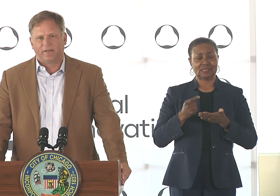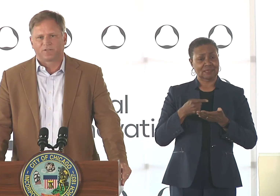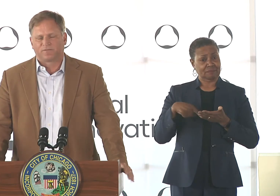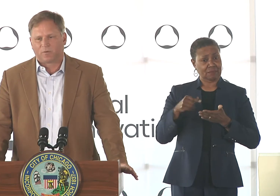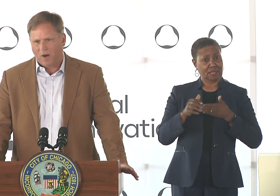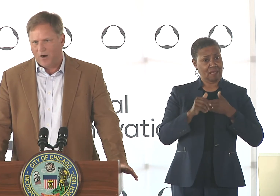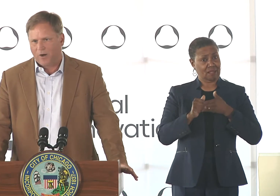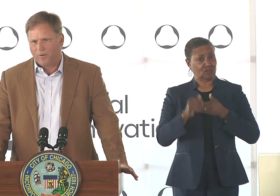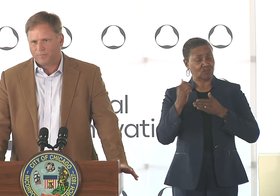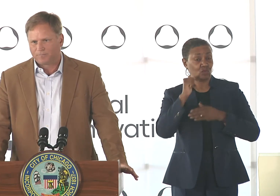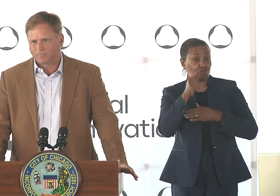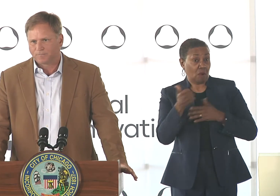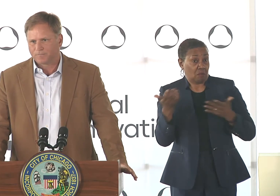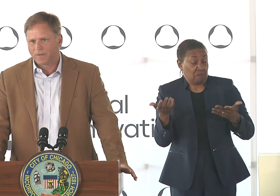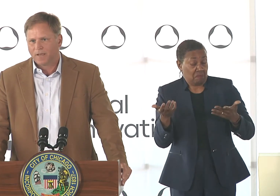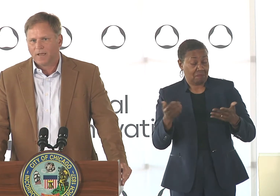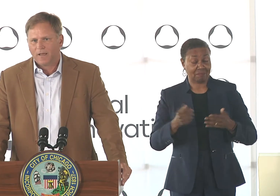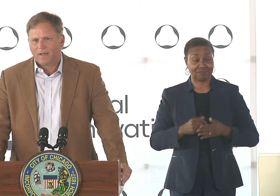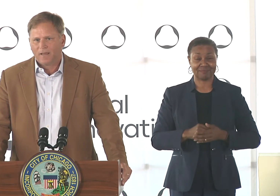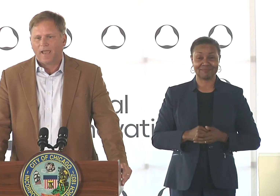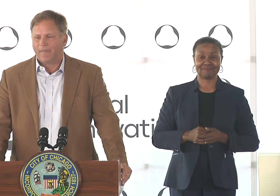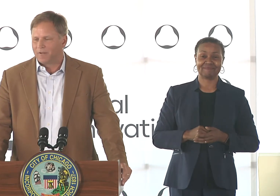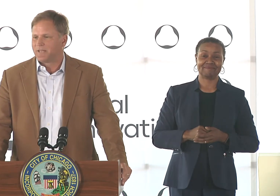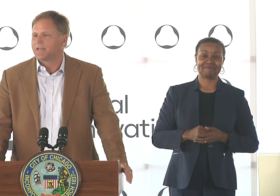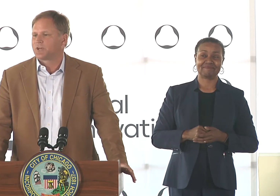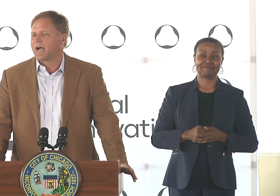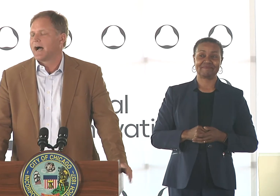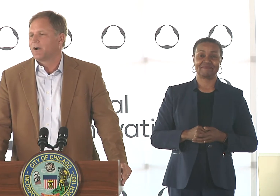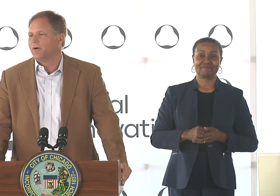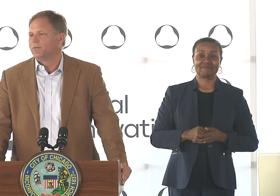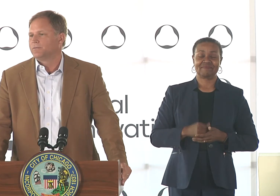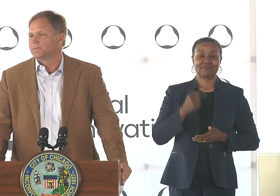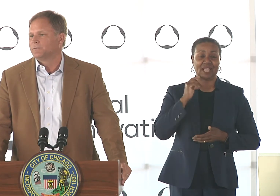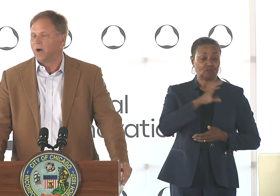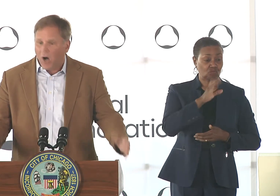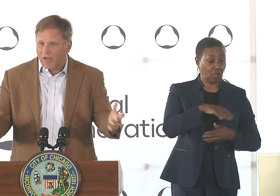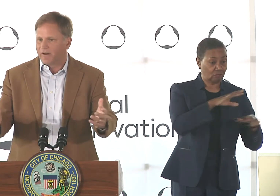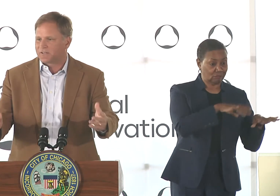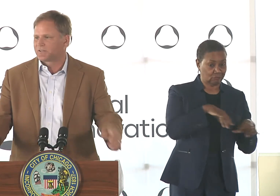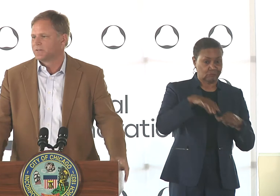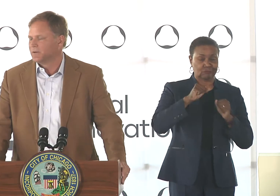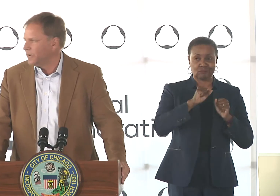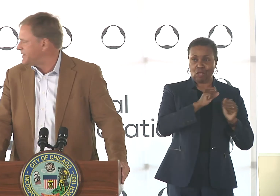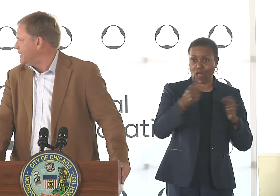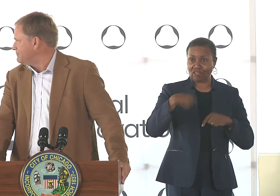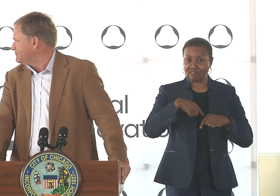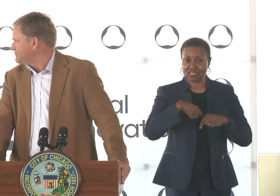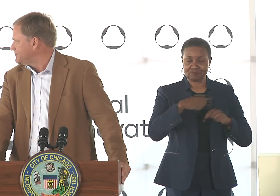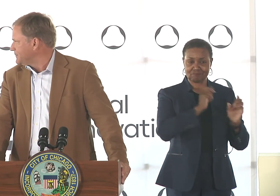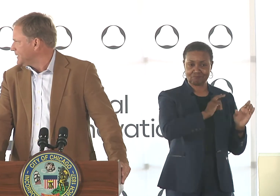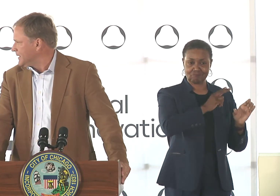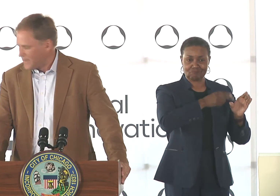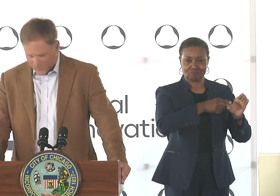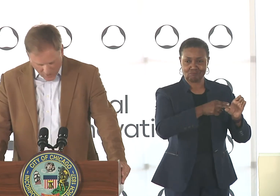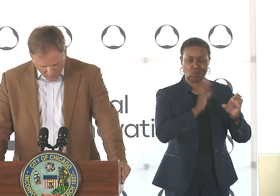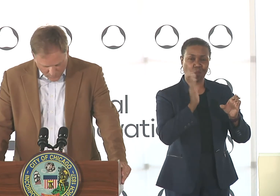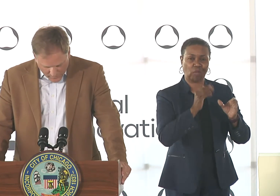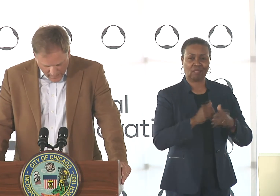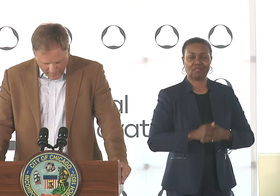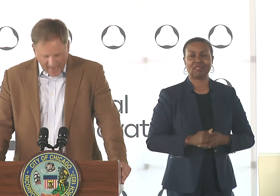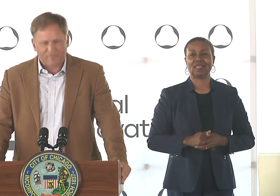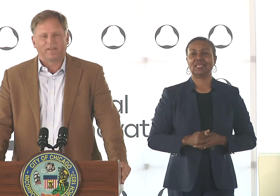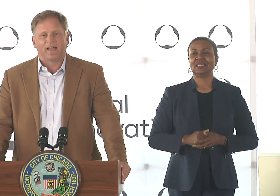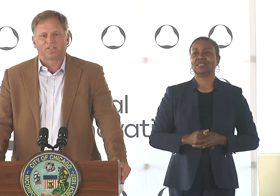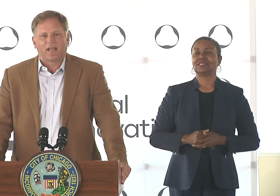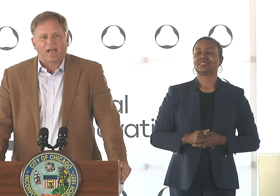be the leaders of tomorrow, and they'll take Chicago, all of us, with them. So